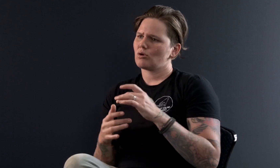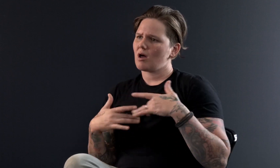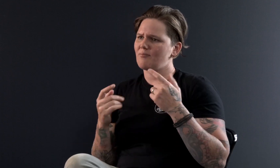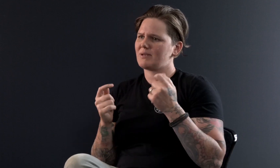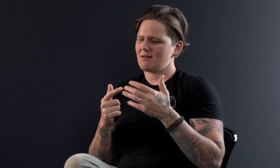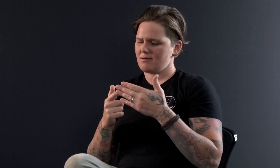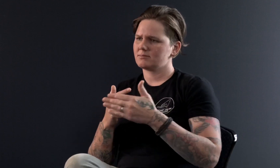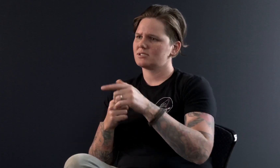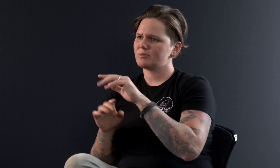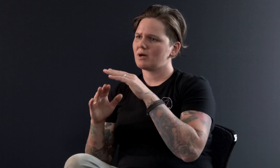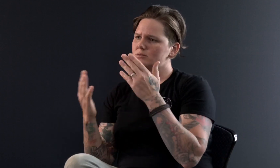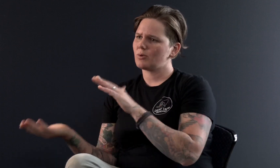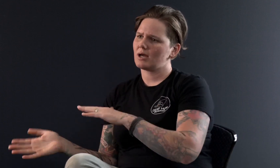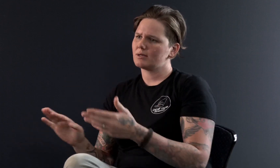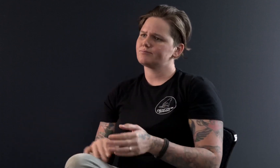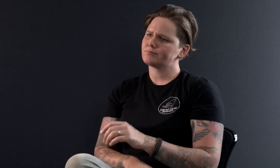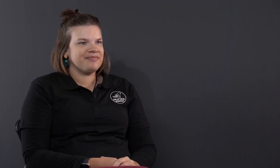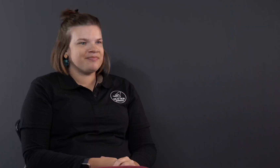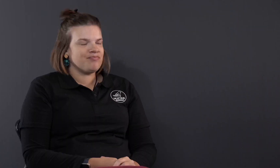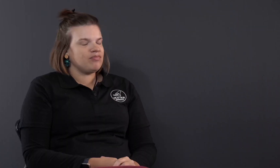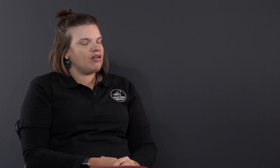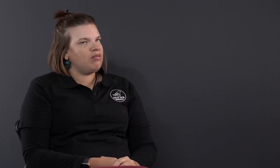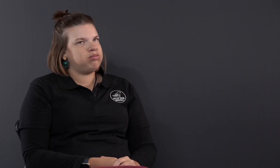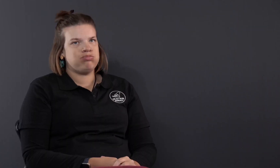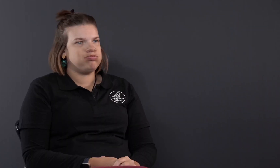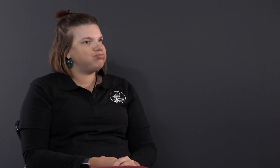And how has her passing had an effect on your life?